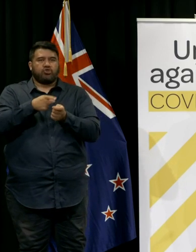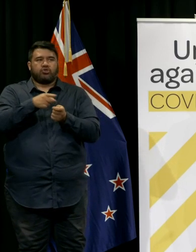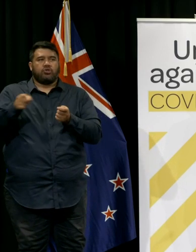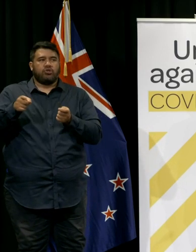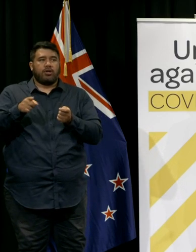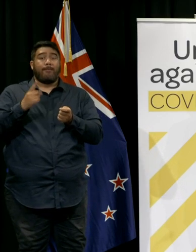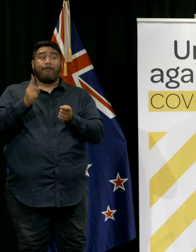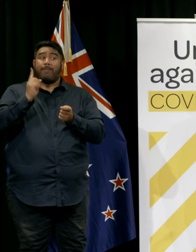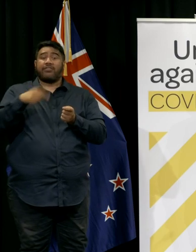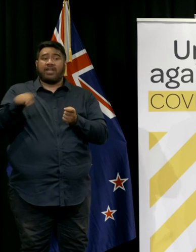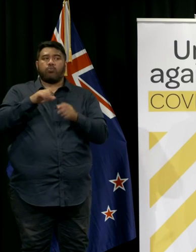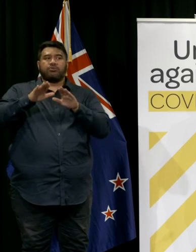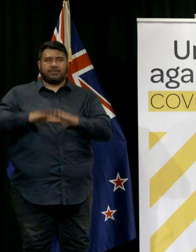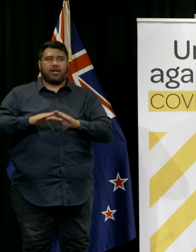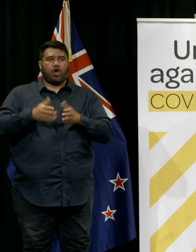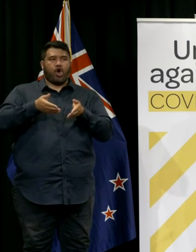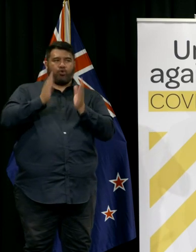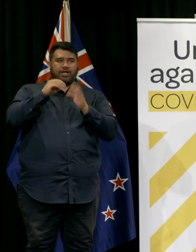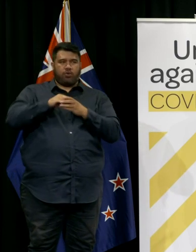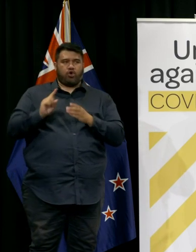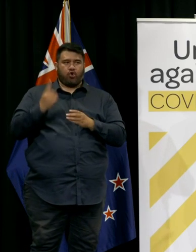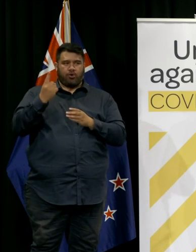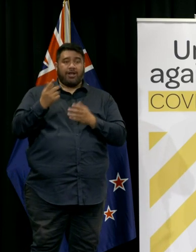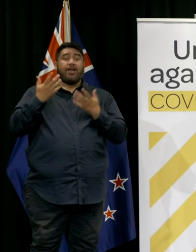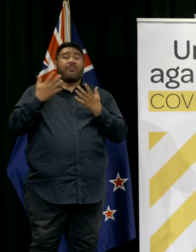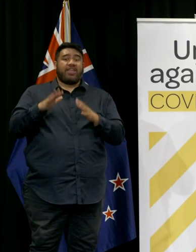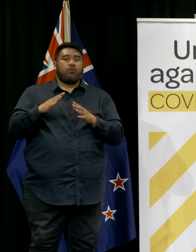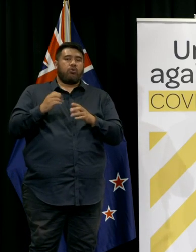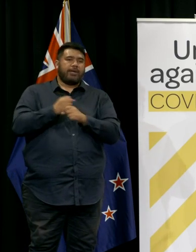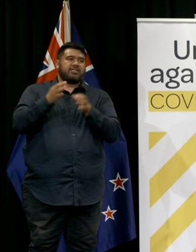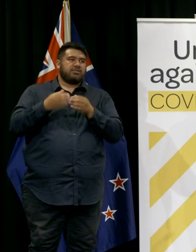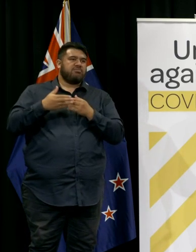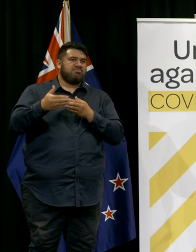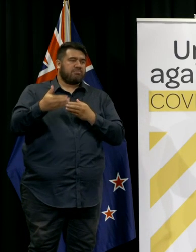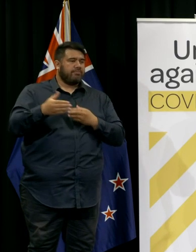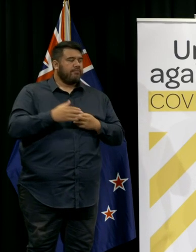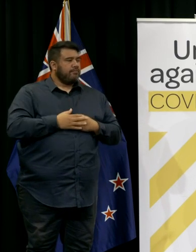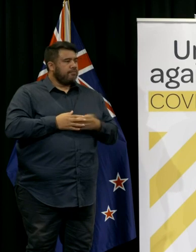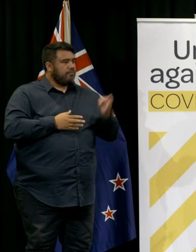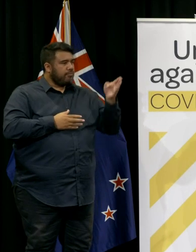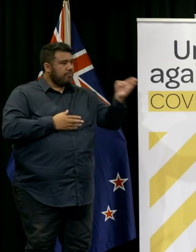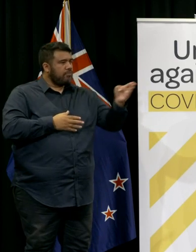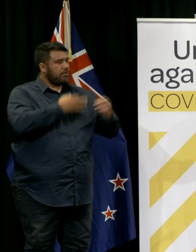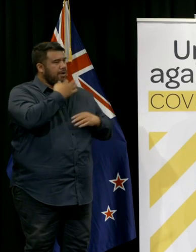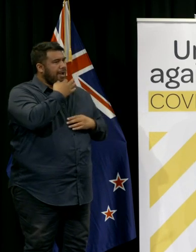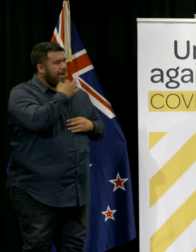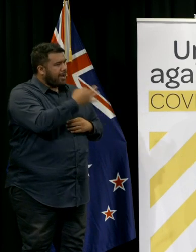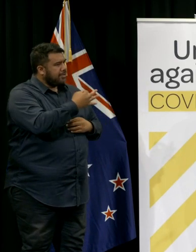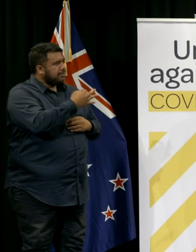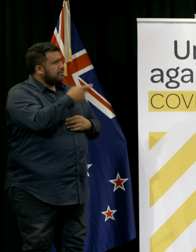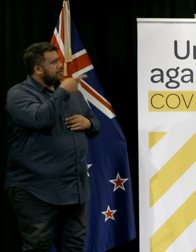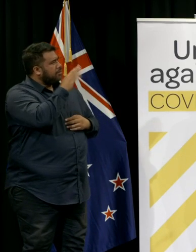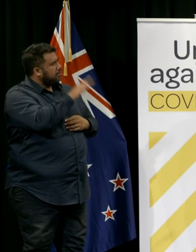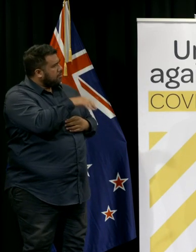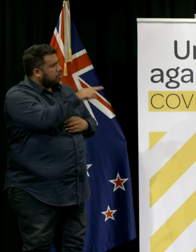will stay in those hotels until that can be looked after. Has there been any thought, who makes the